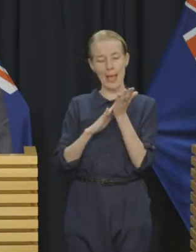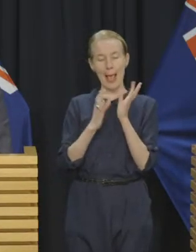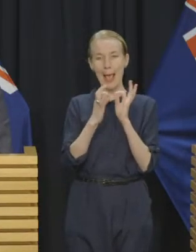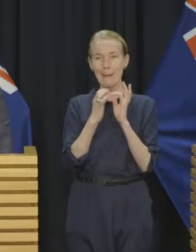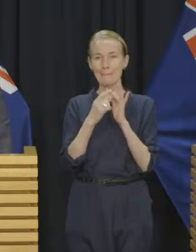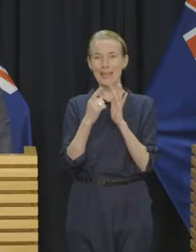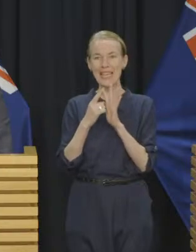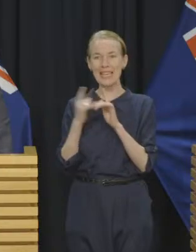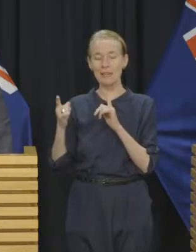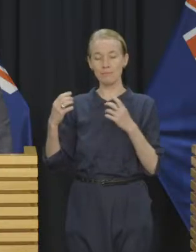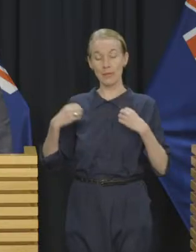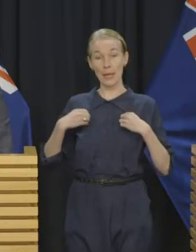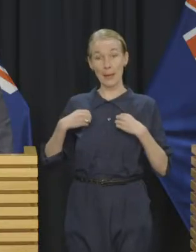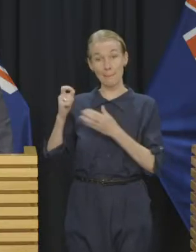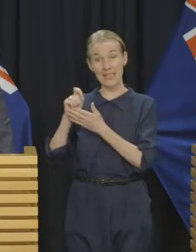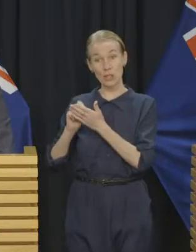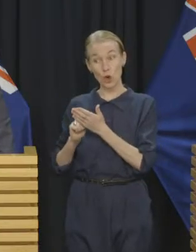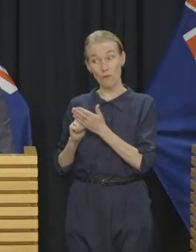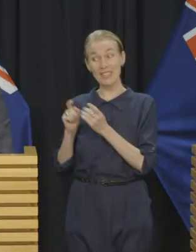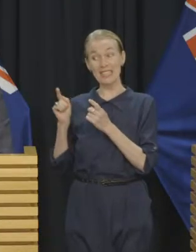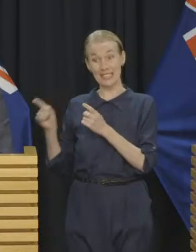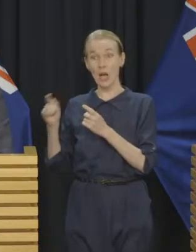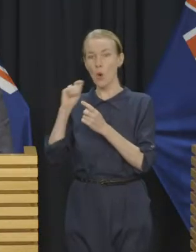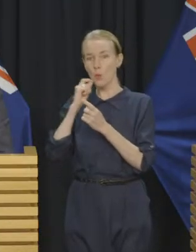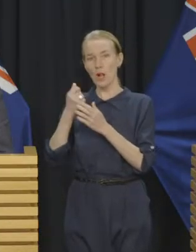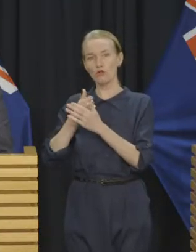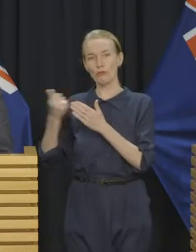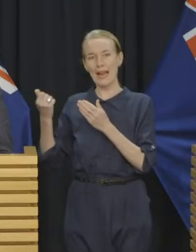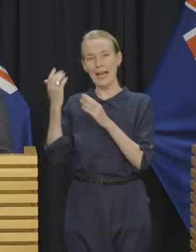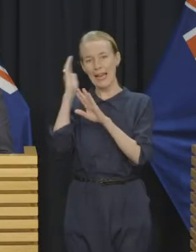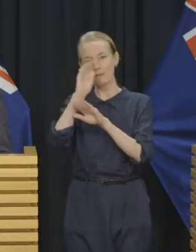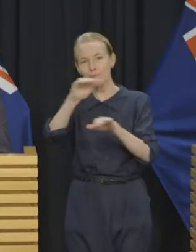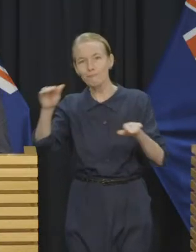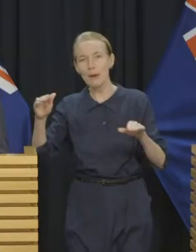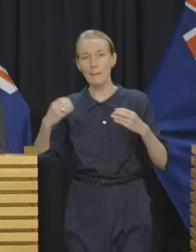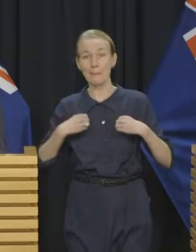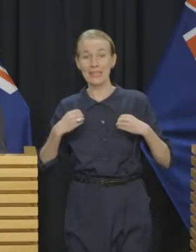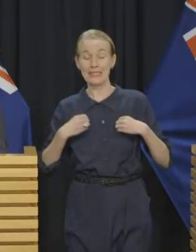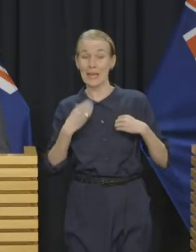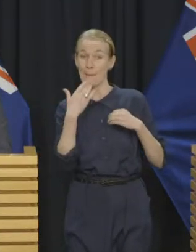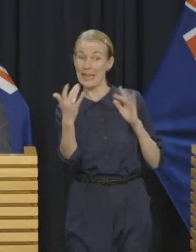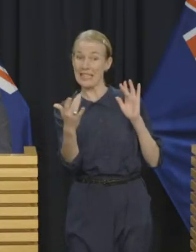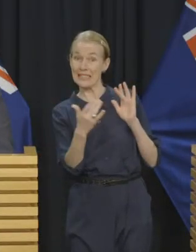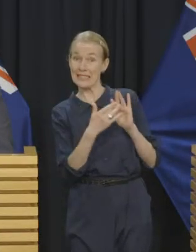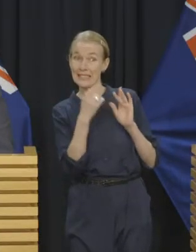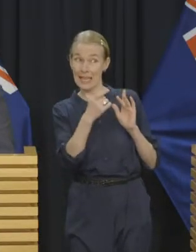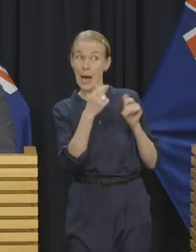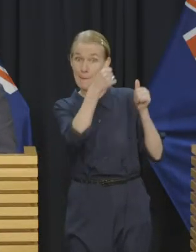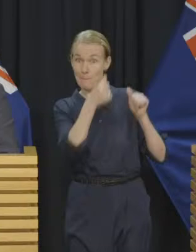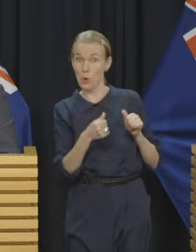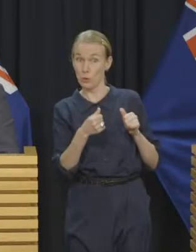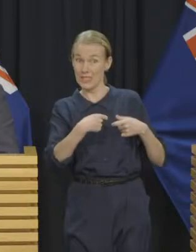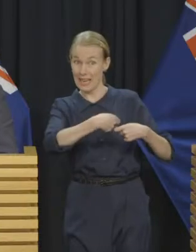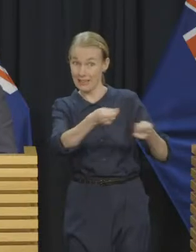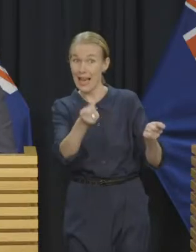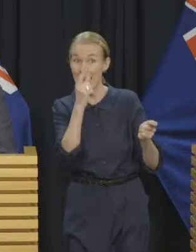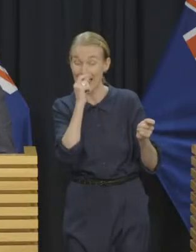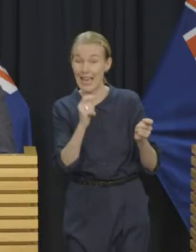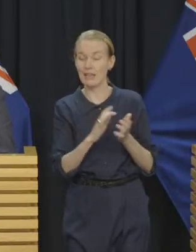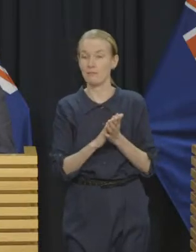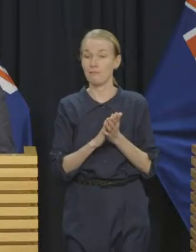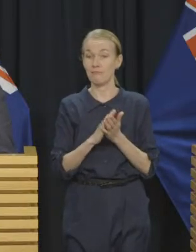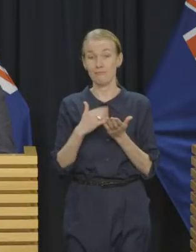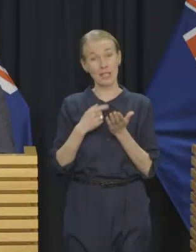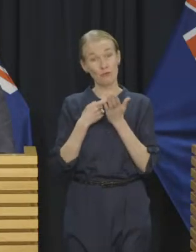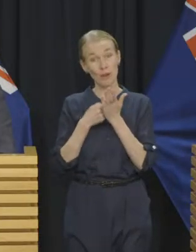messages out that way. Those messages are continuing to go out. But the message really is, it is easier. So if you tried once before and were put off,